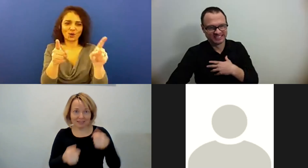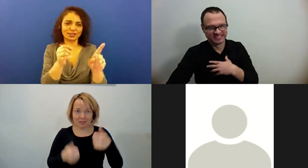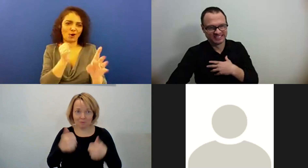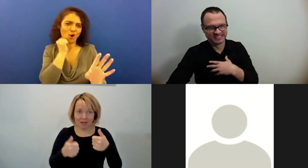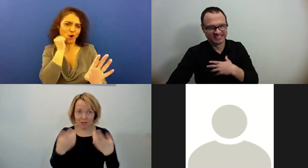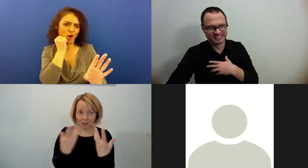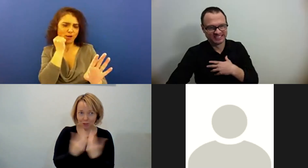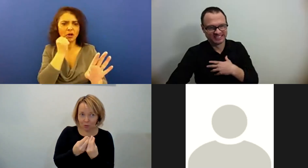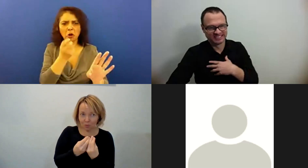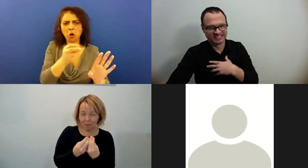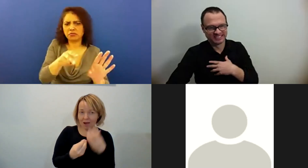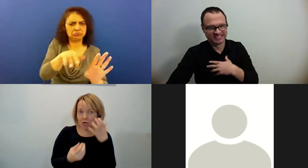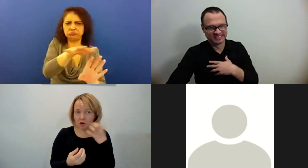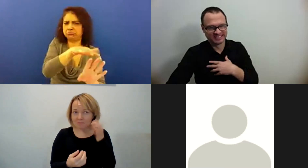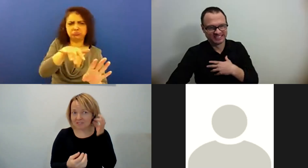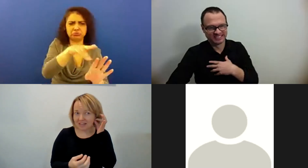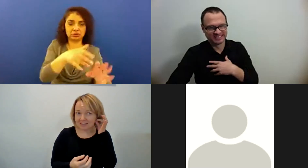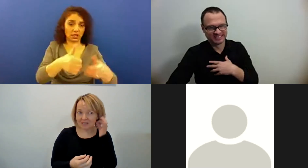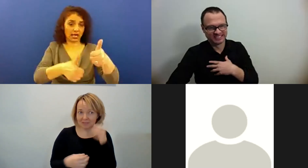to enter a hearing